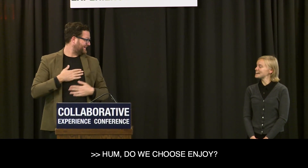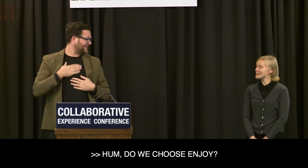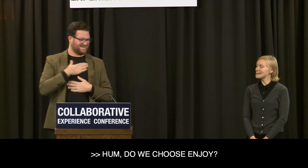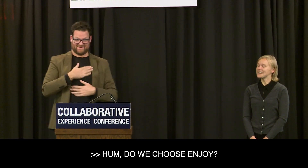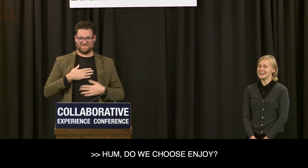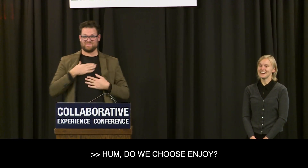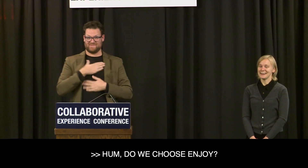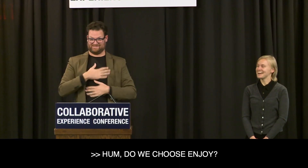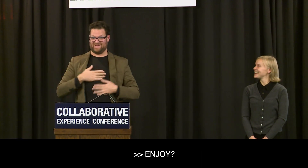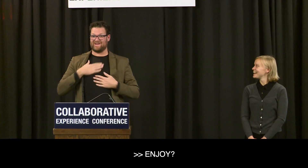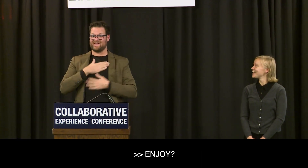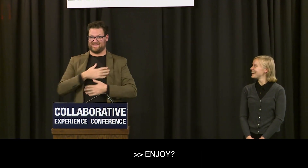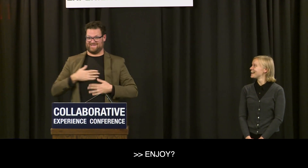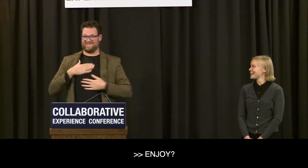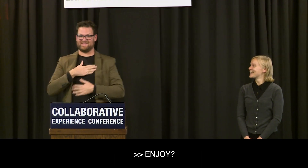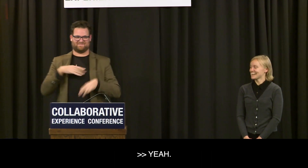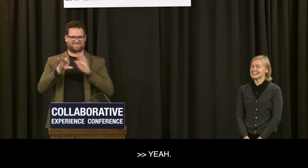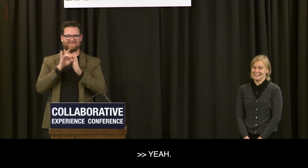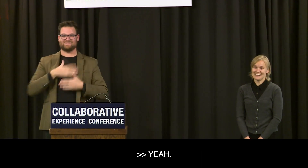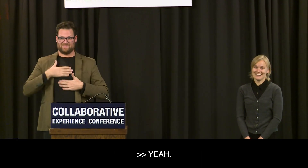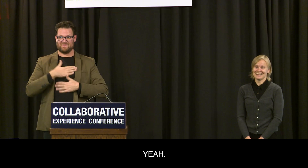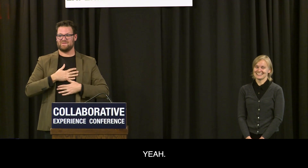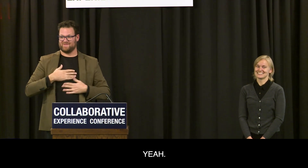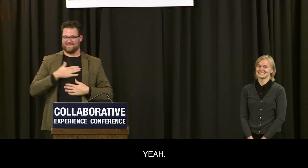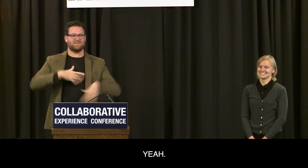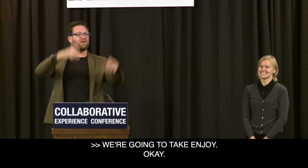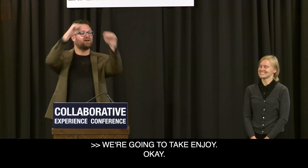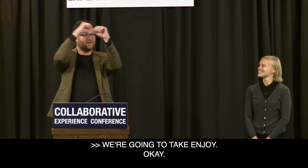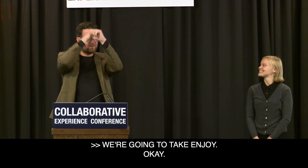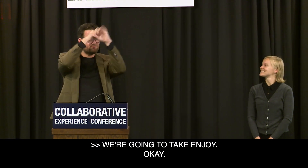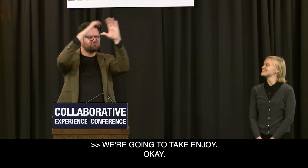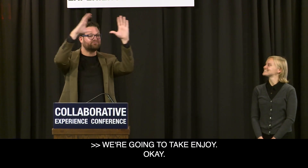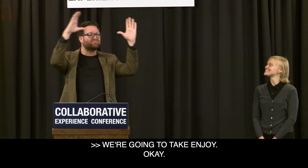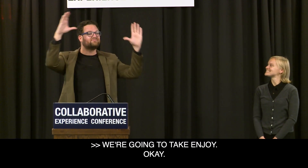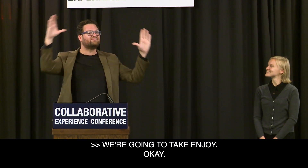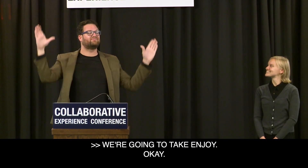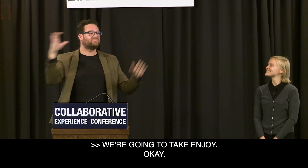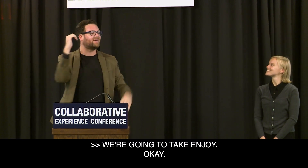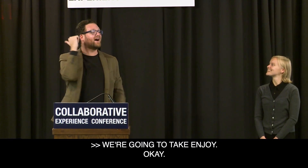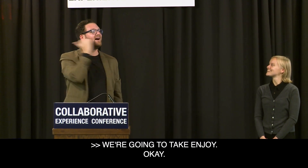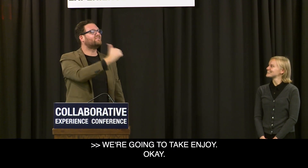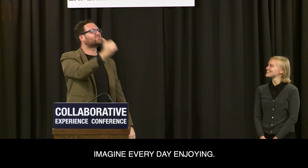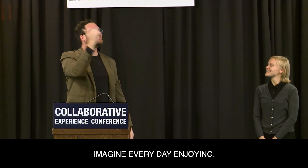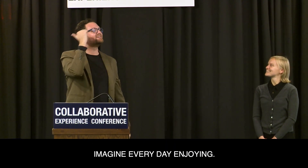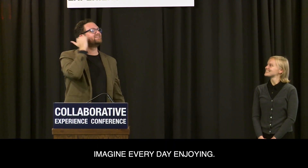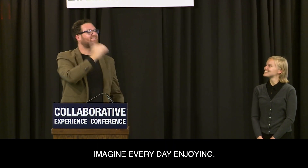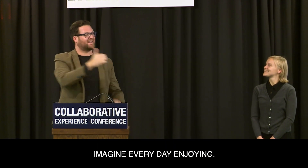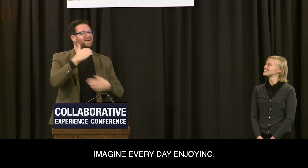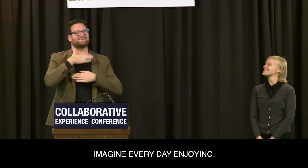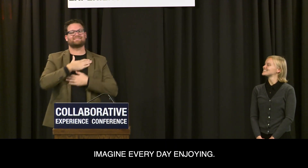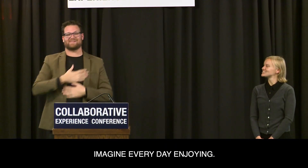Should we pick enjoy? Yeah. Yeah, we're going to take enjoy, okay? Imagine every